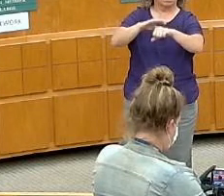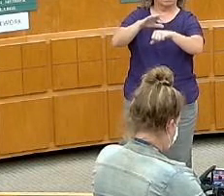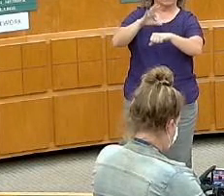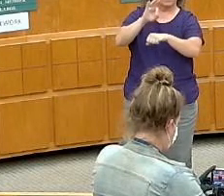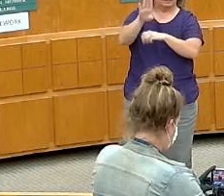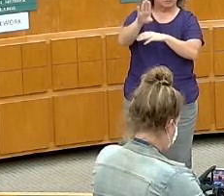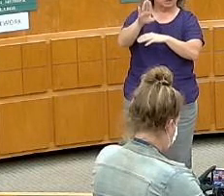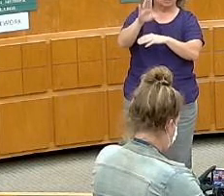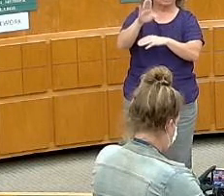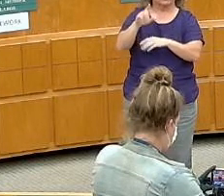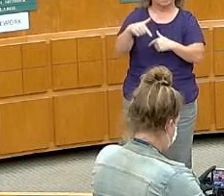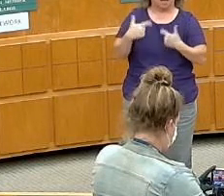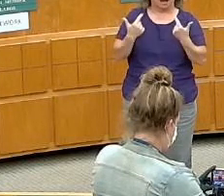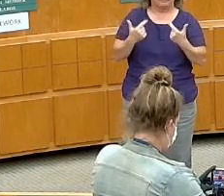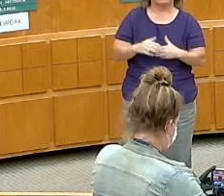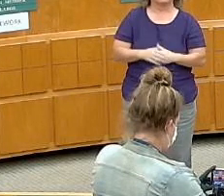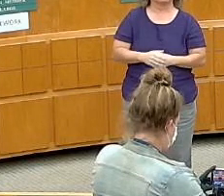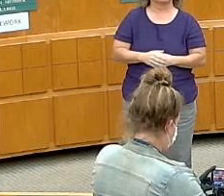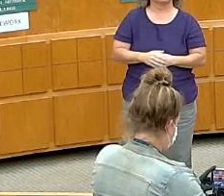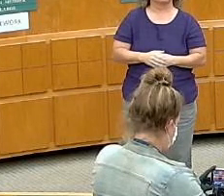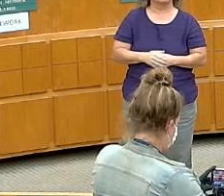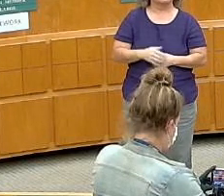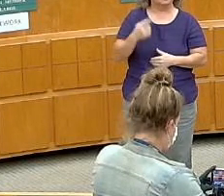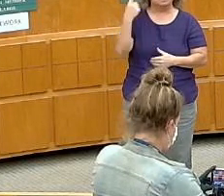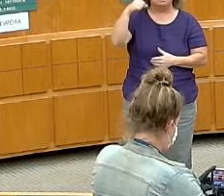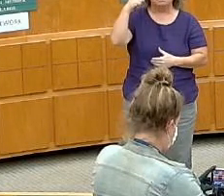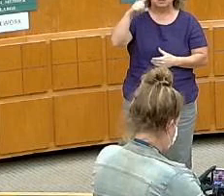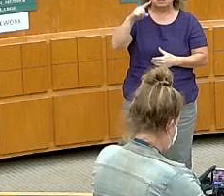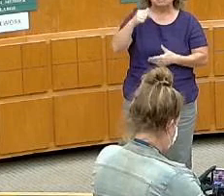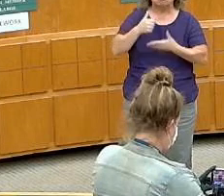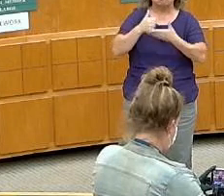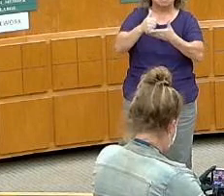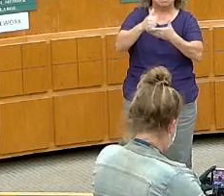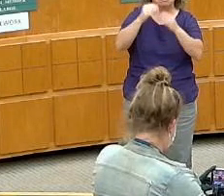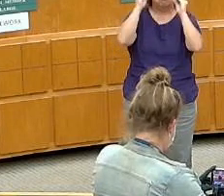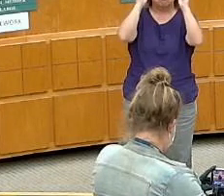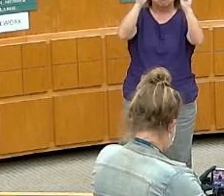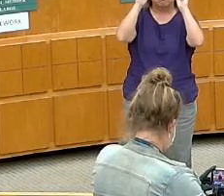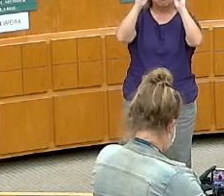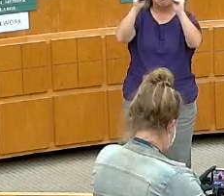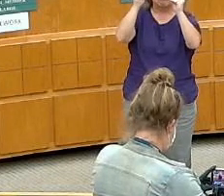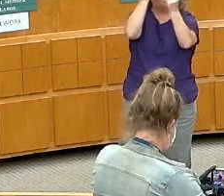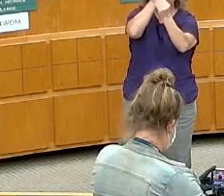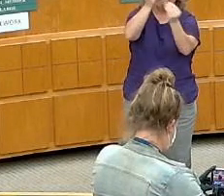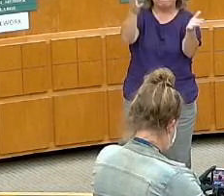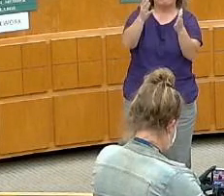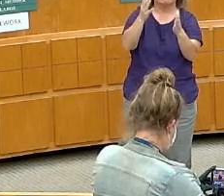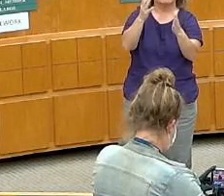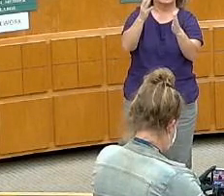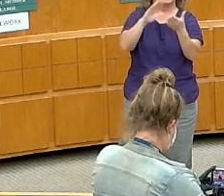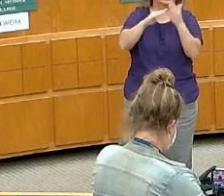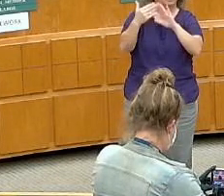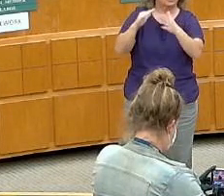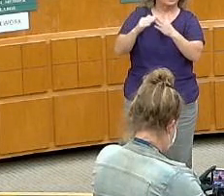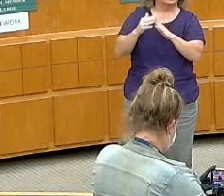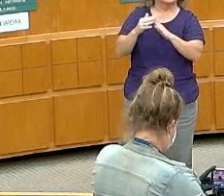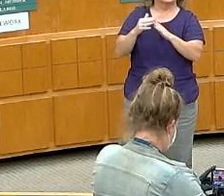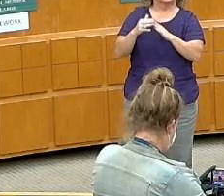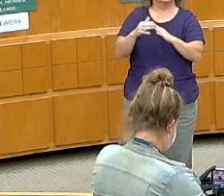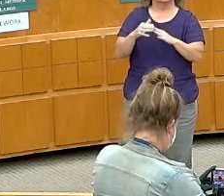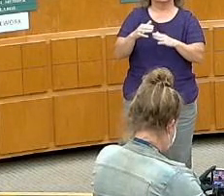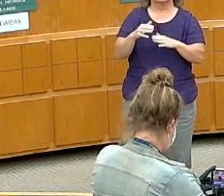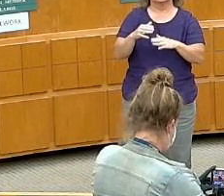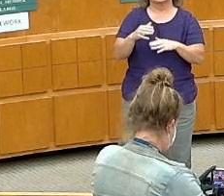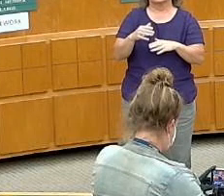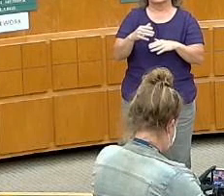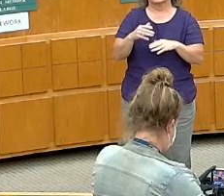help educate the community of various perspectives, our average citizen to